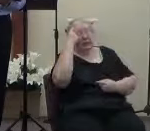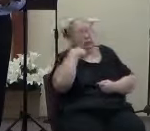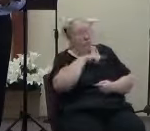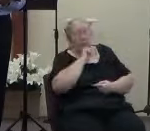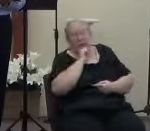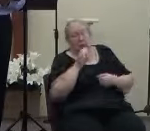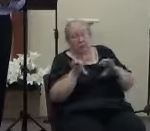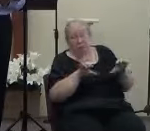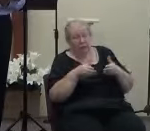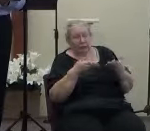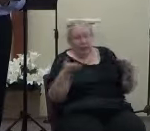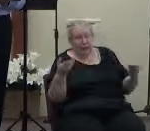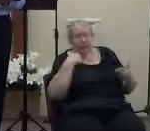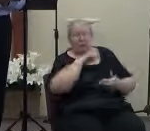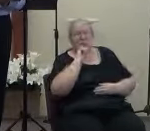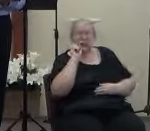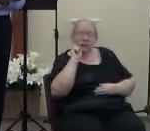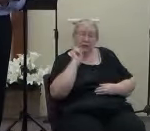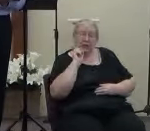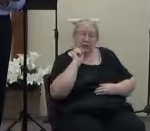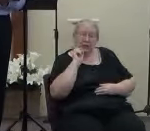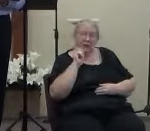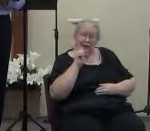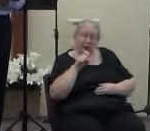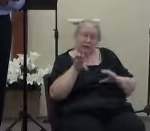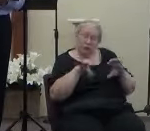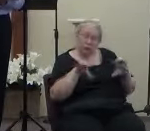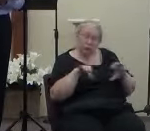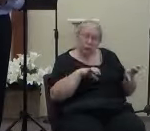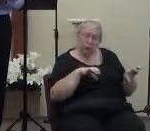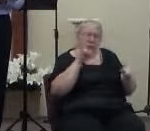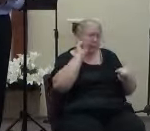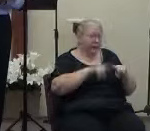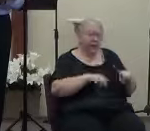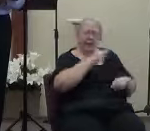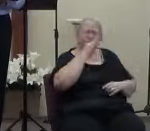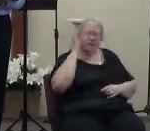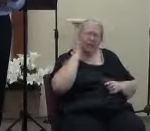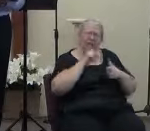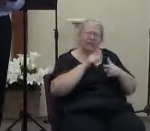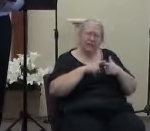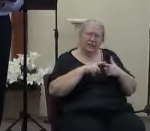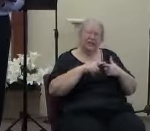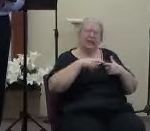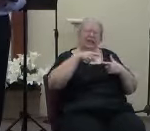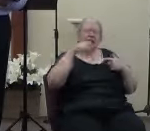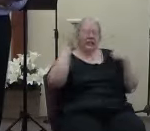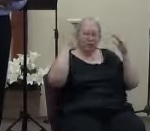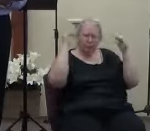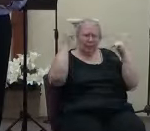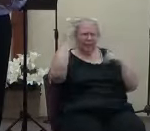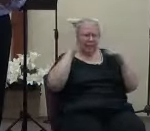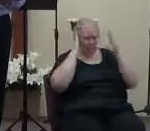doing. You can't fast as you do today and expect your voice to be heard on high. You can't watch